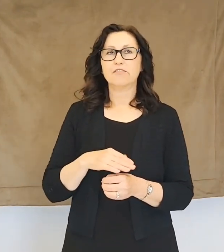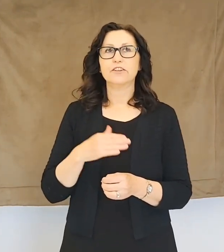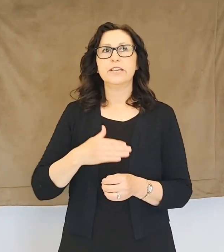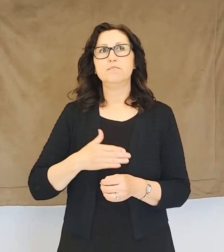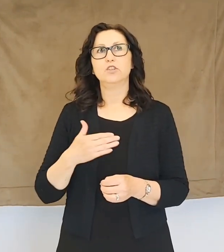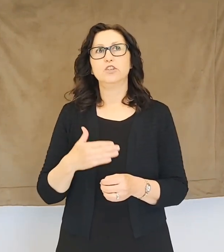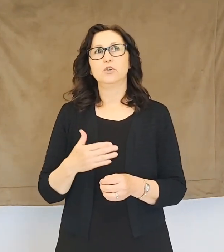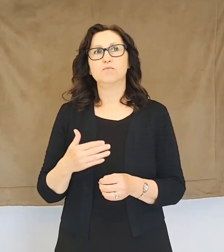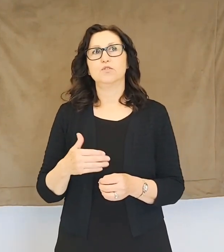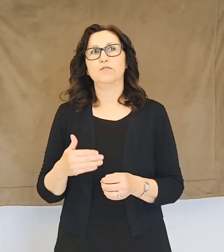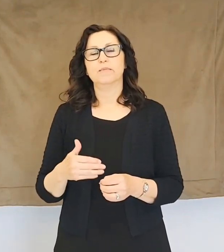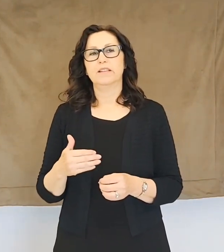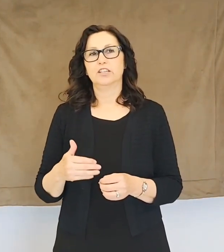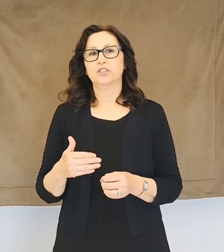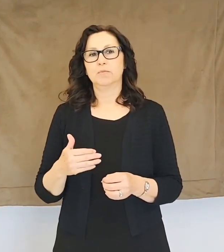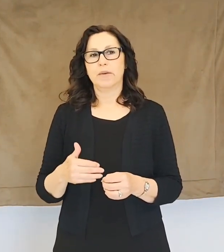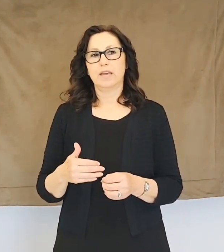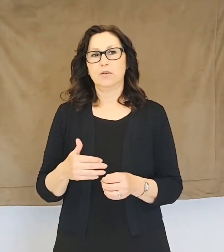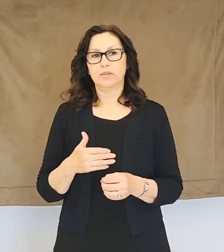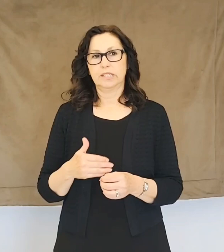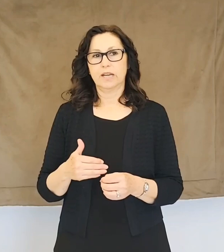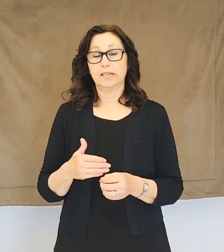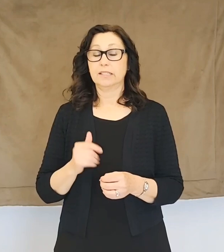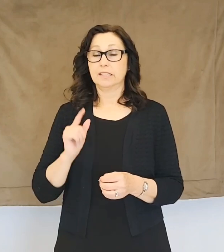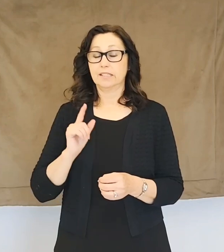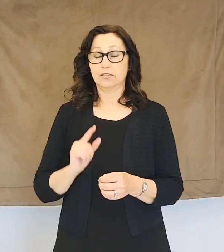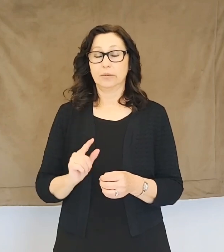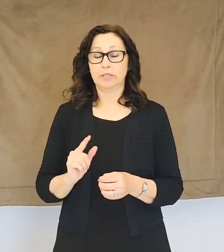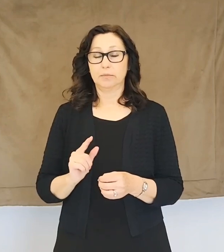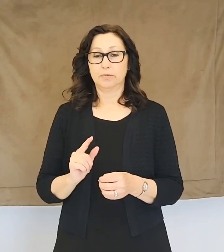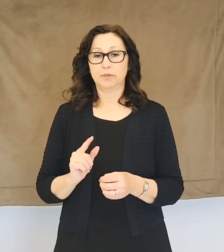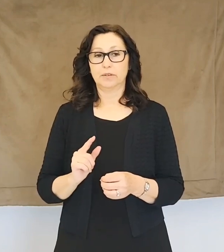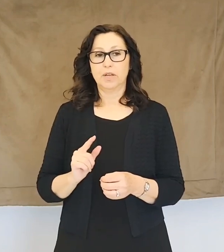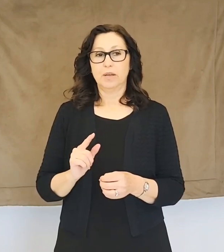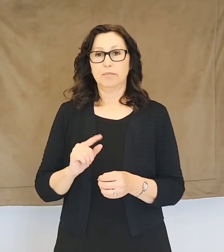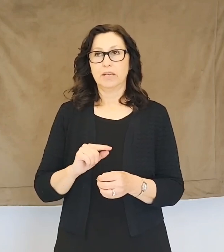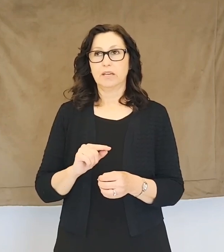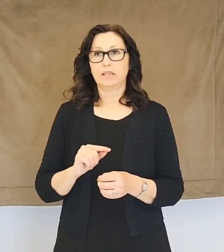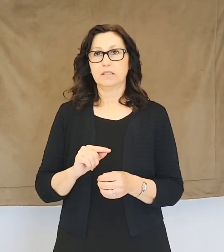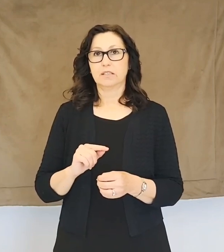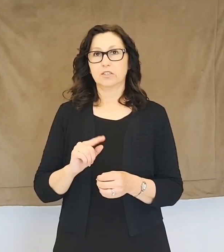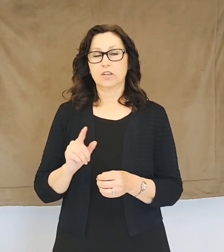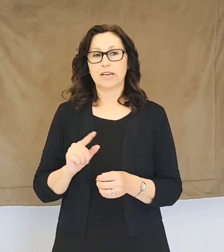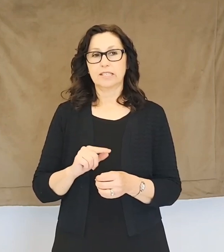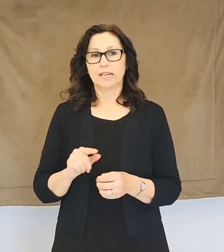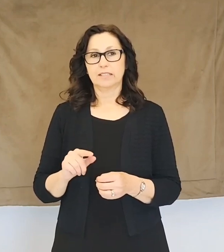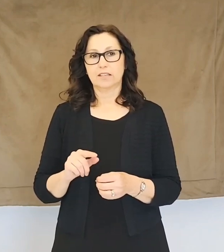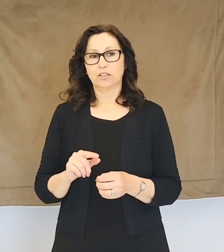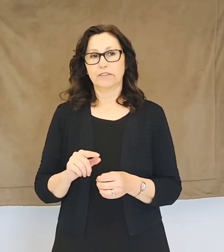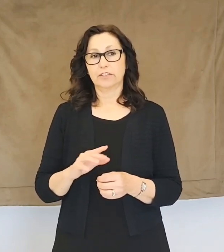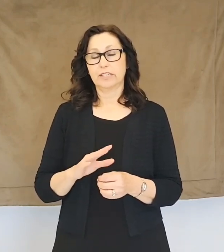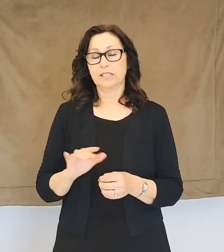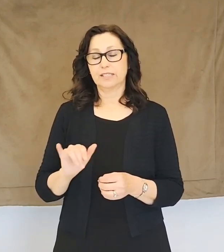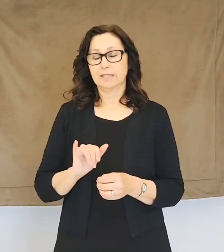every little movement that you make with signs is extremely important, because there's a lot of signs that look very